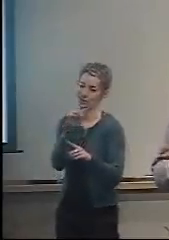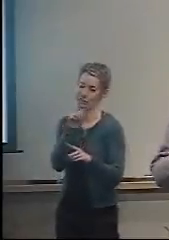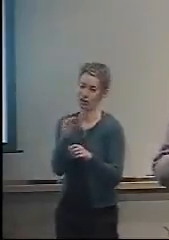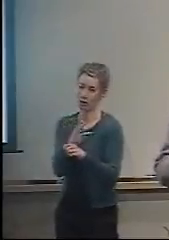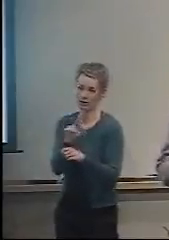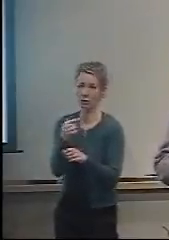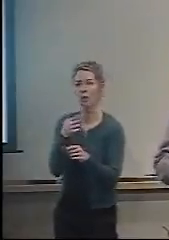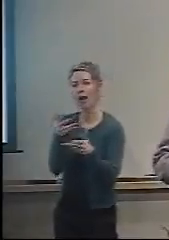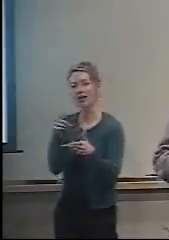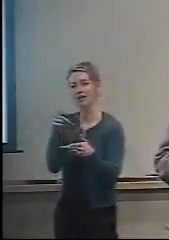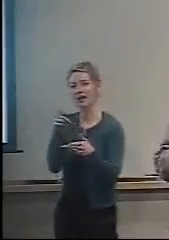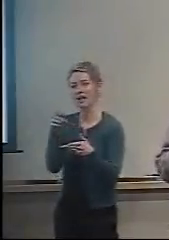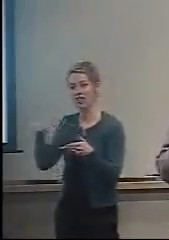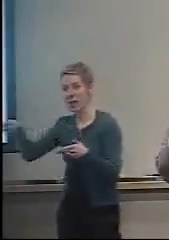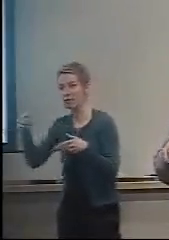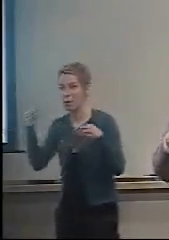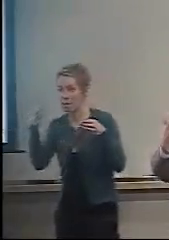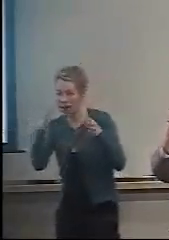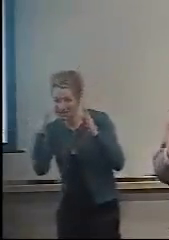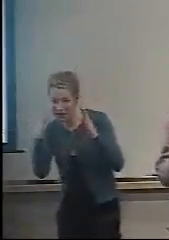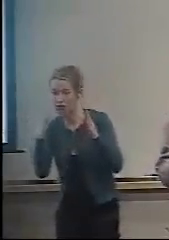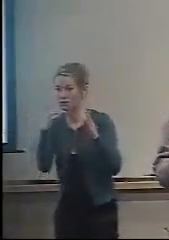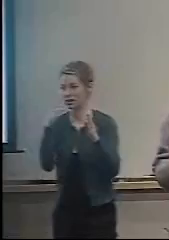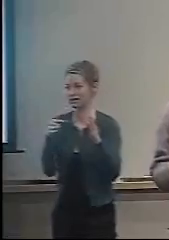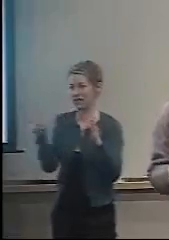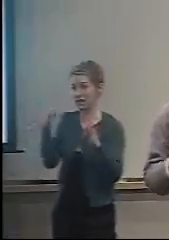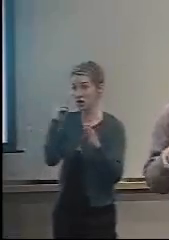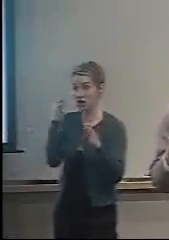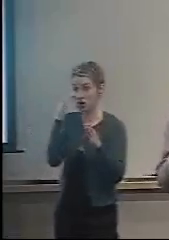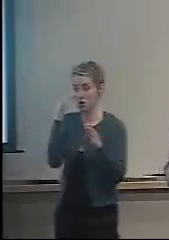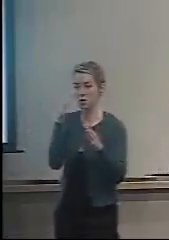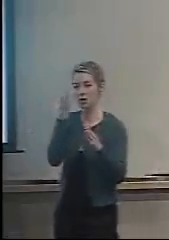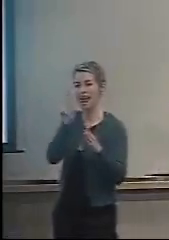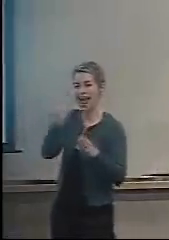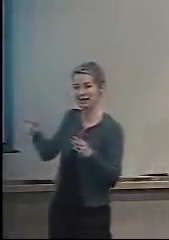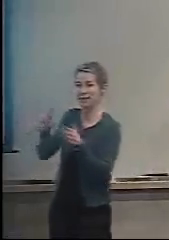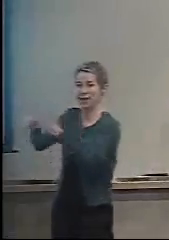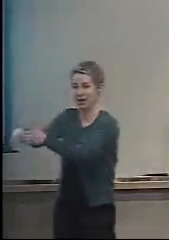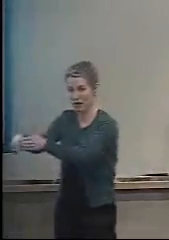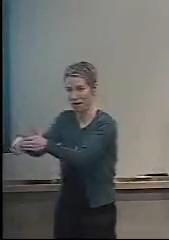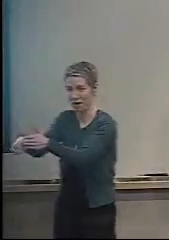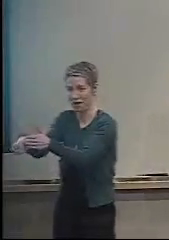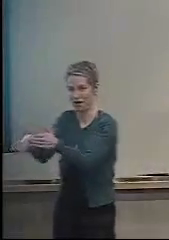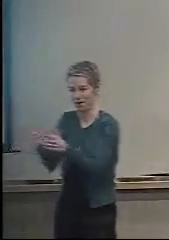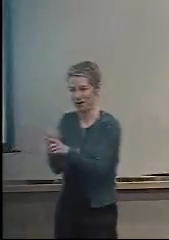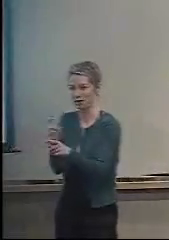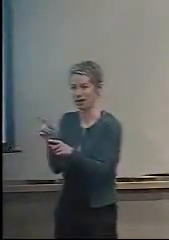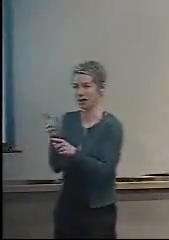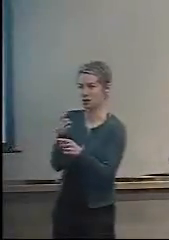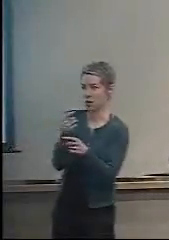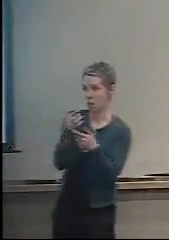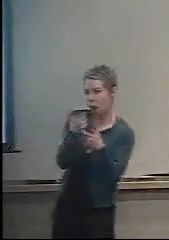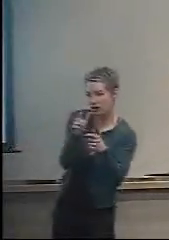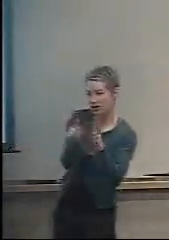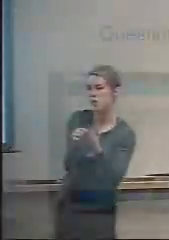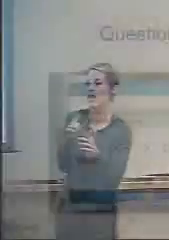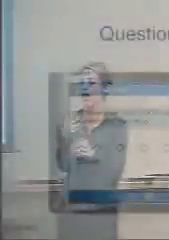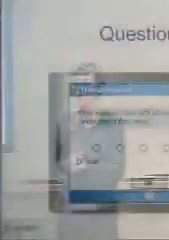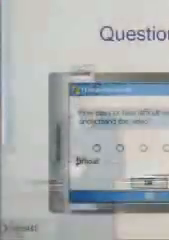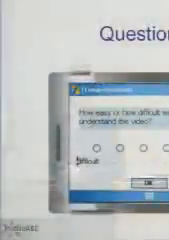just wanted them to pay attention because they knew where they were going to ask the question later. They weren't just to look at the video, but to actually try to understand the video.